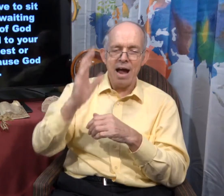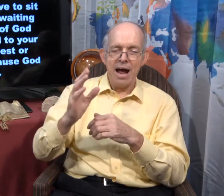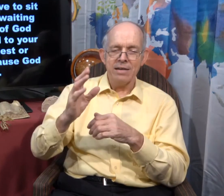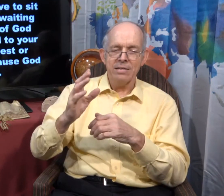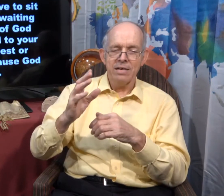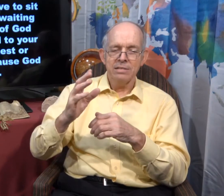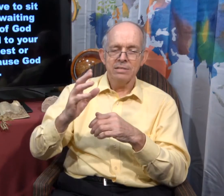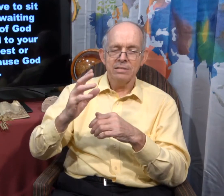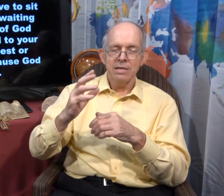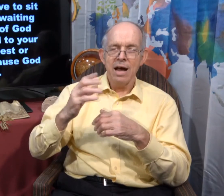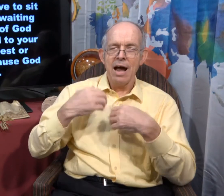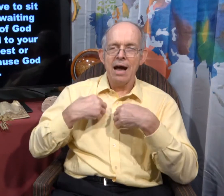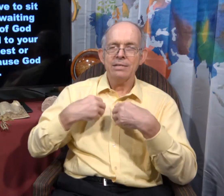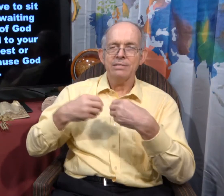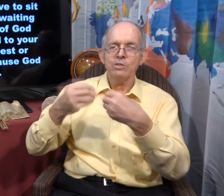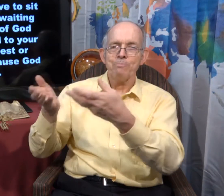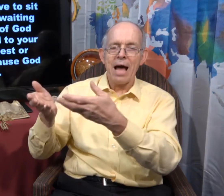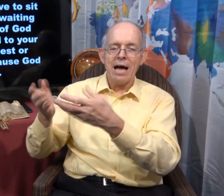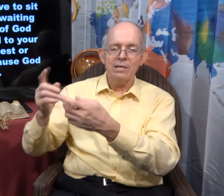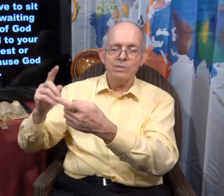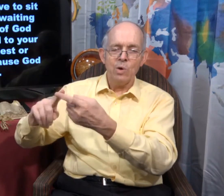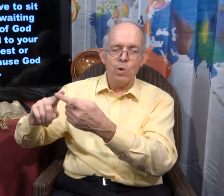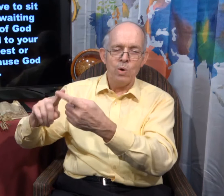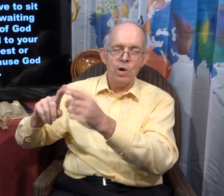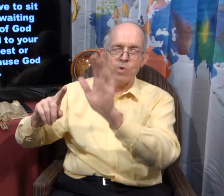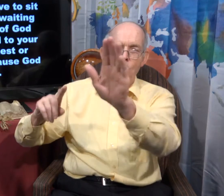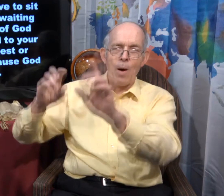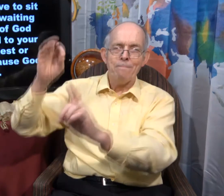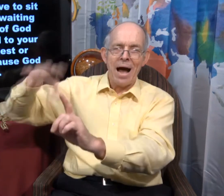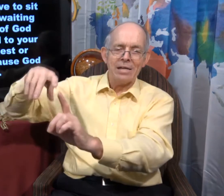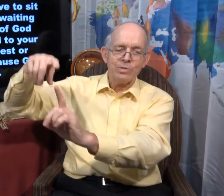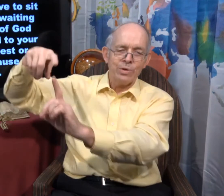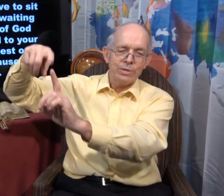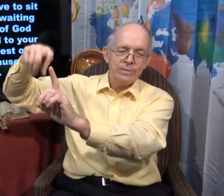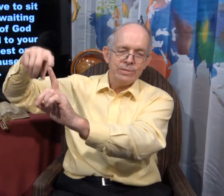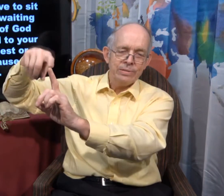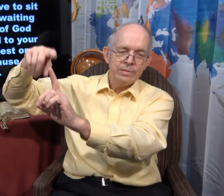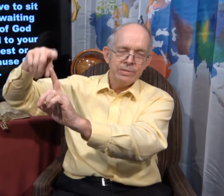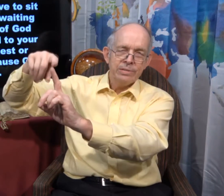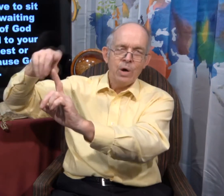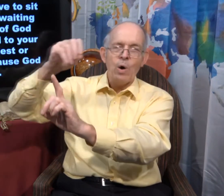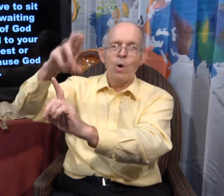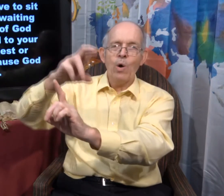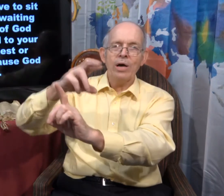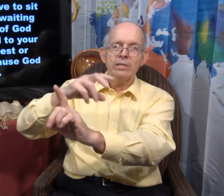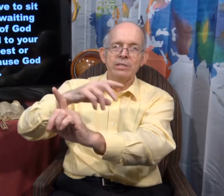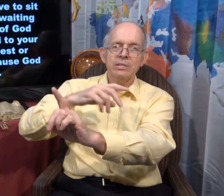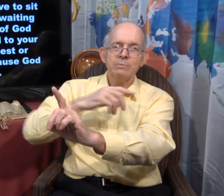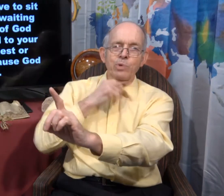God and supply to your pastor, or